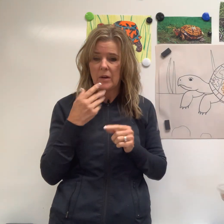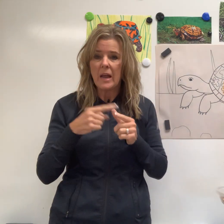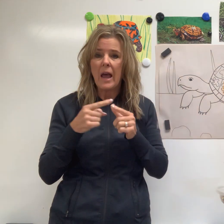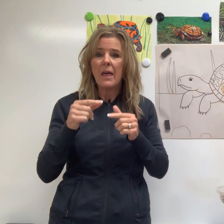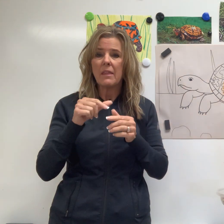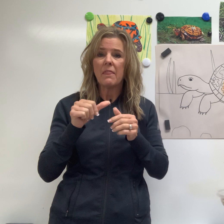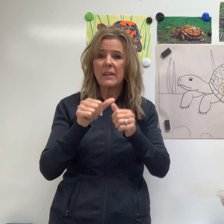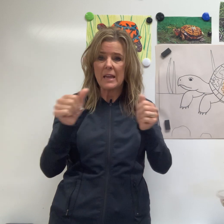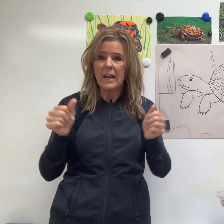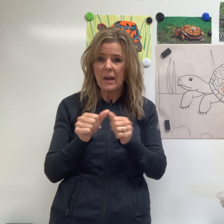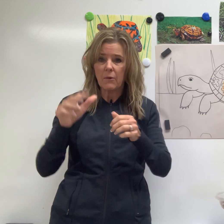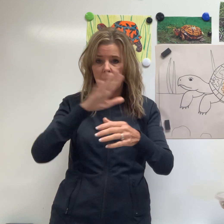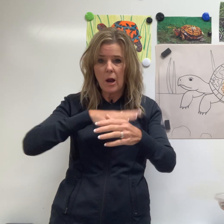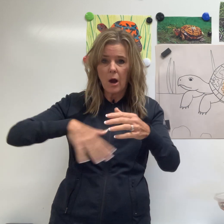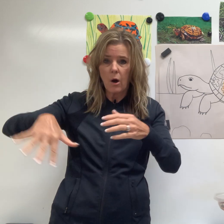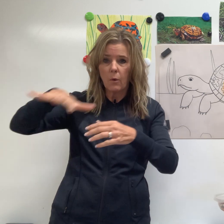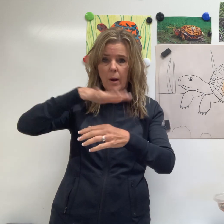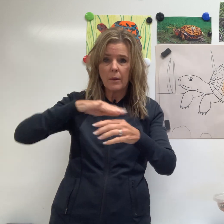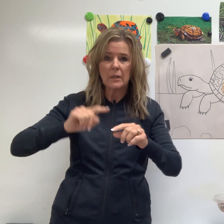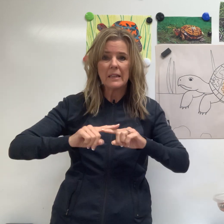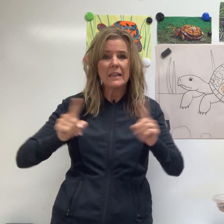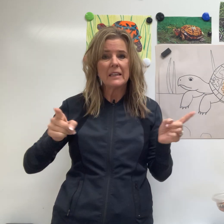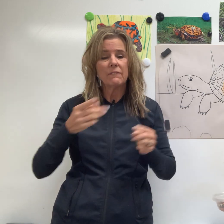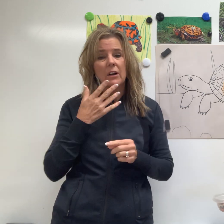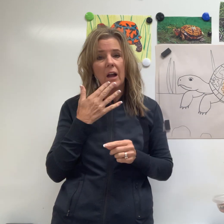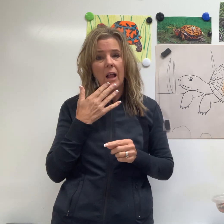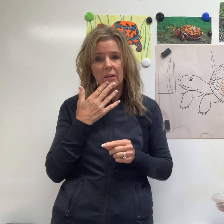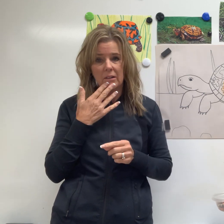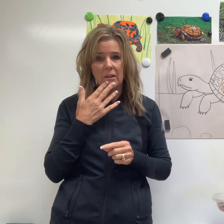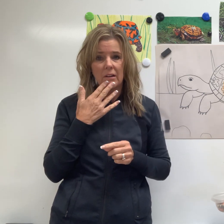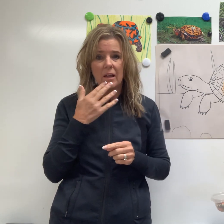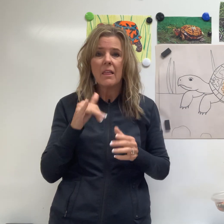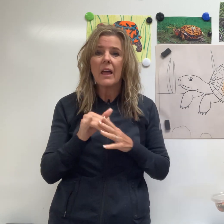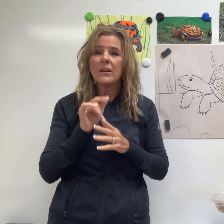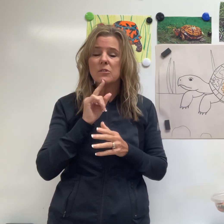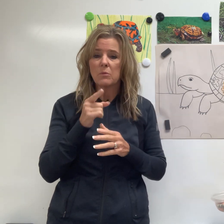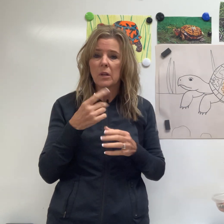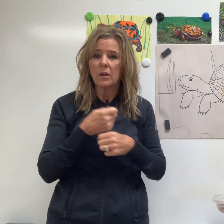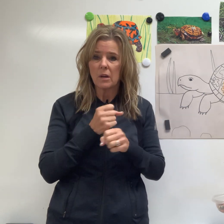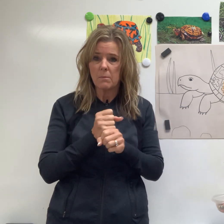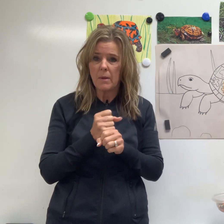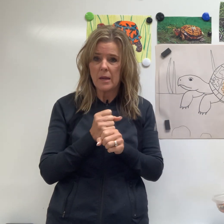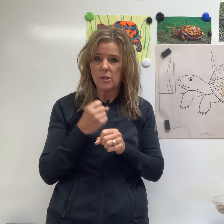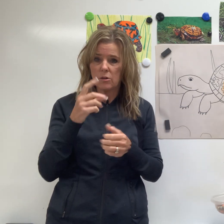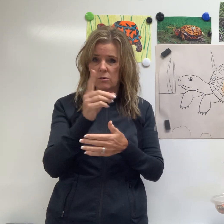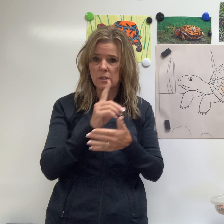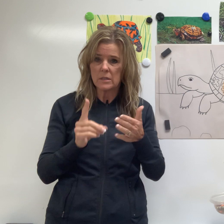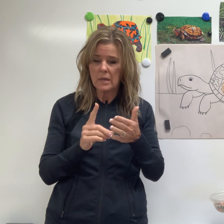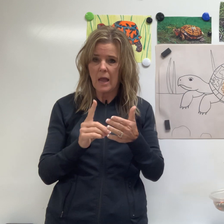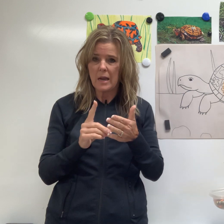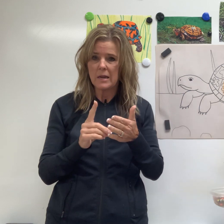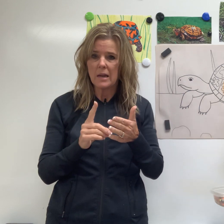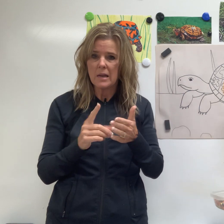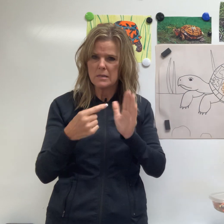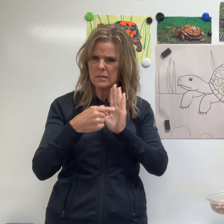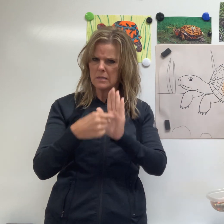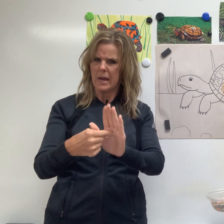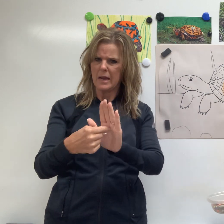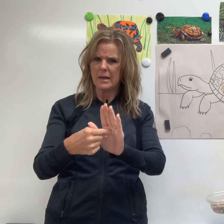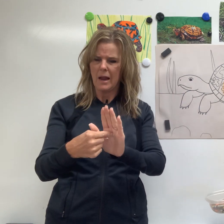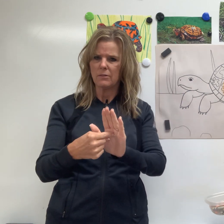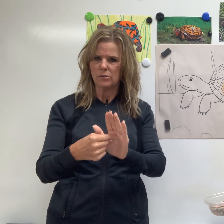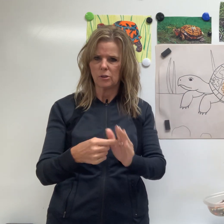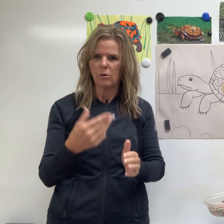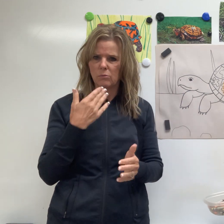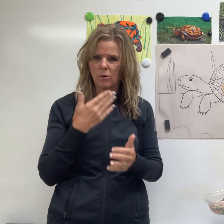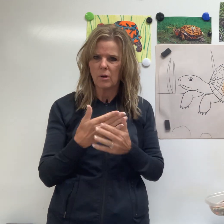area around that design a different color. That is really going to make your design stand out. If I just take my